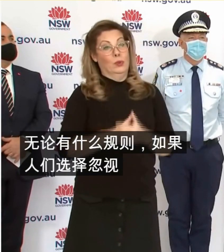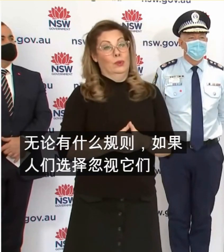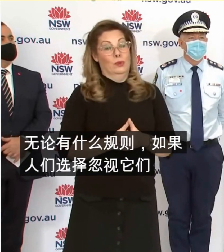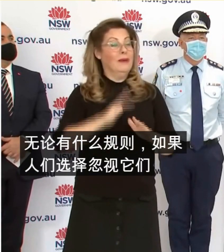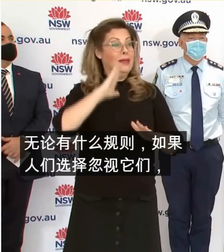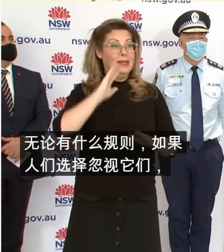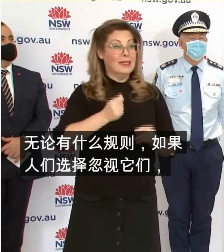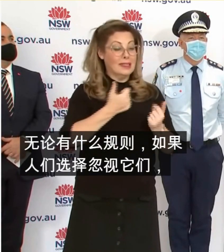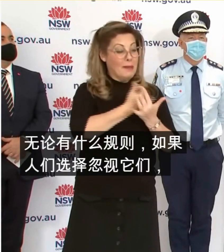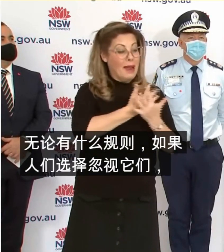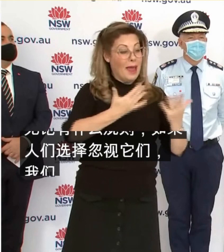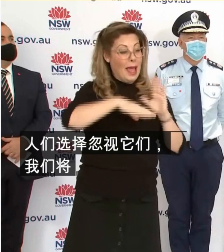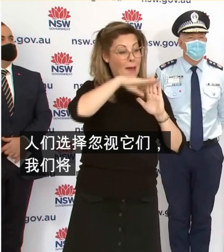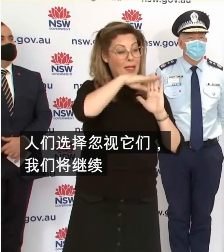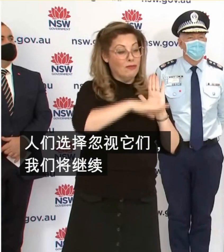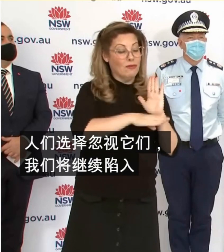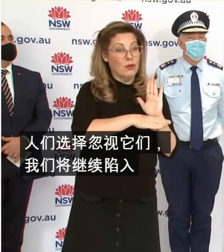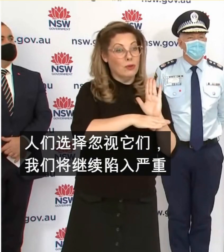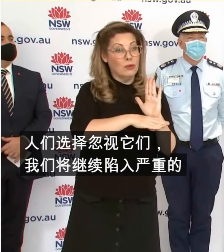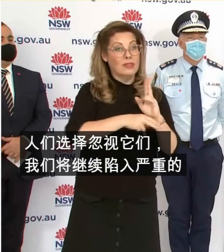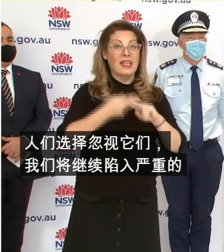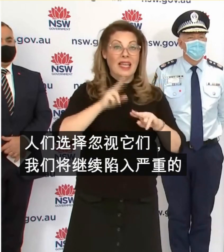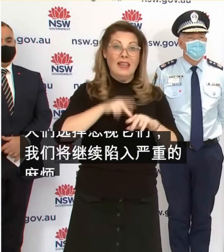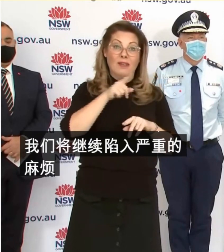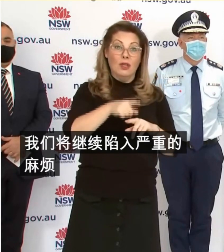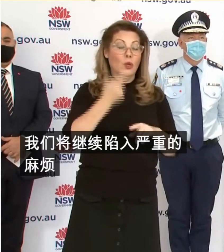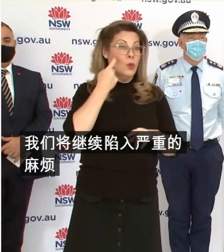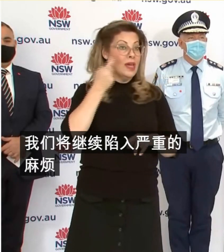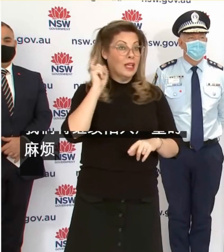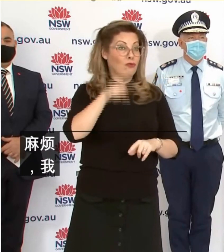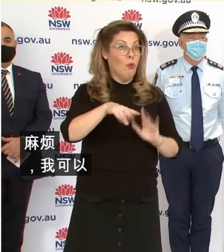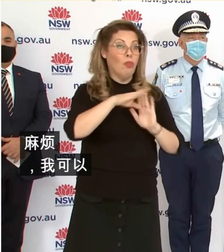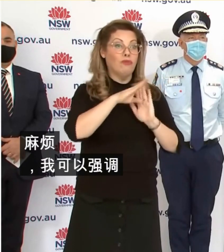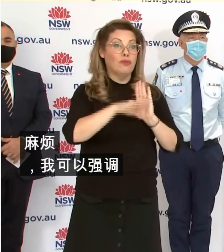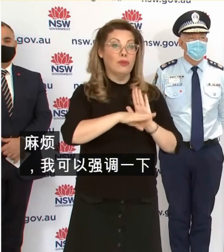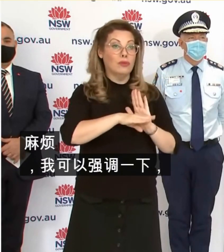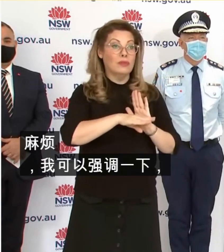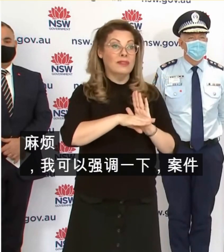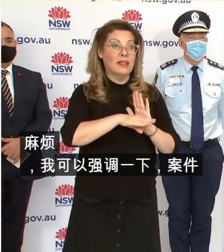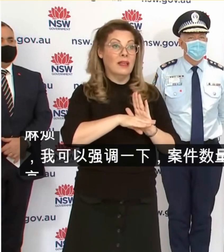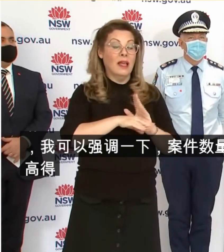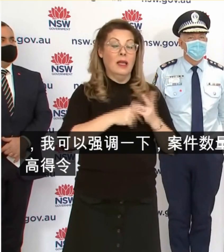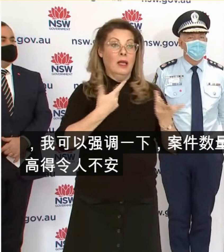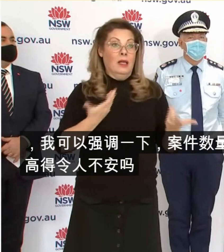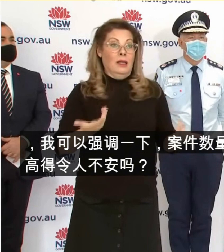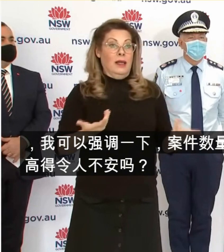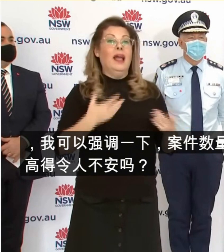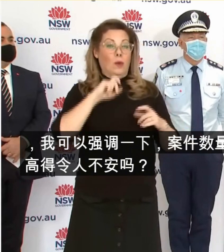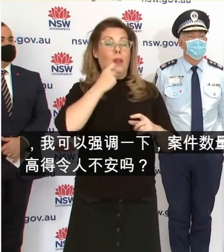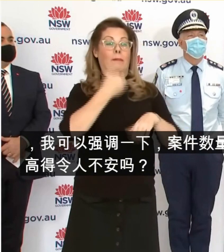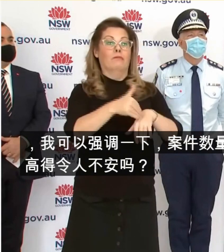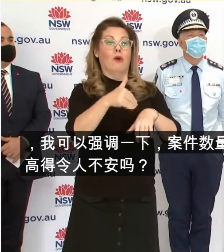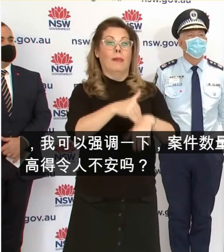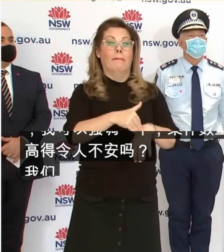people are choosing to ignore them, we will continue to be in serious trouble. Can I stress the case numbers are